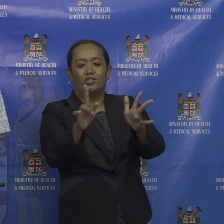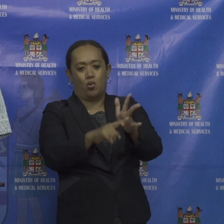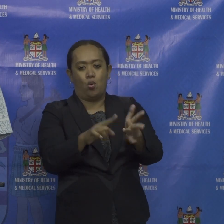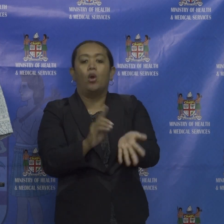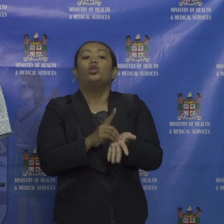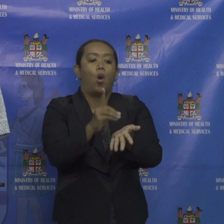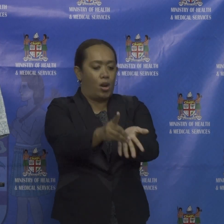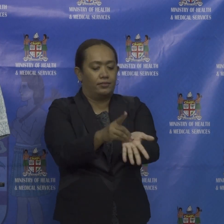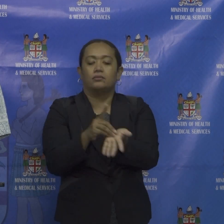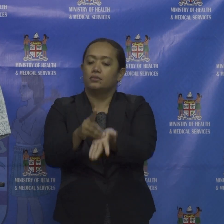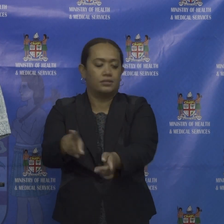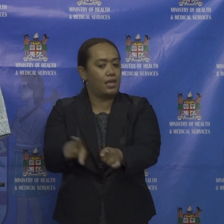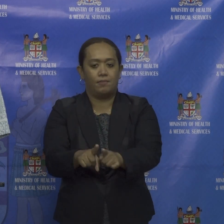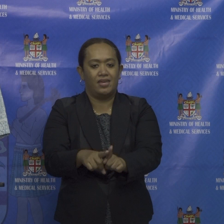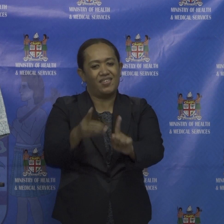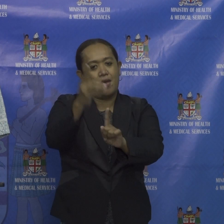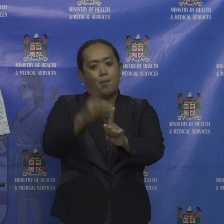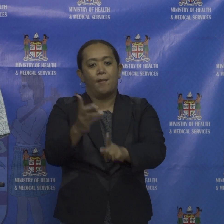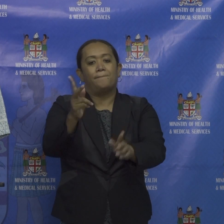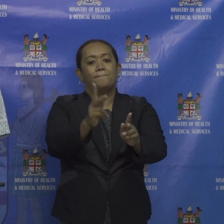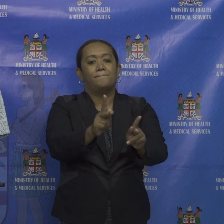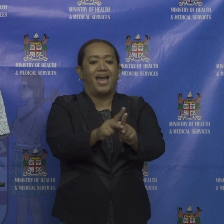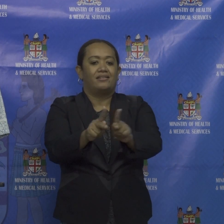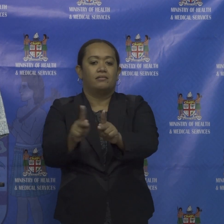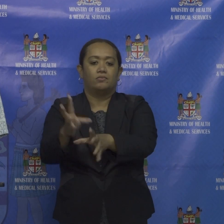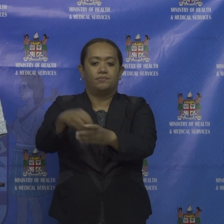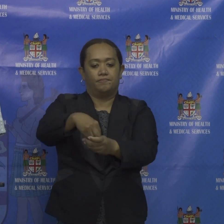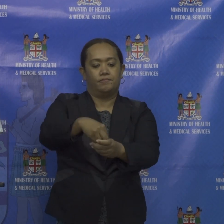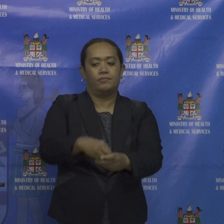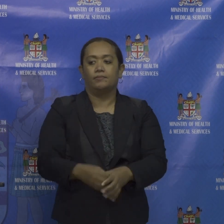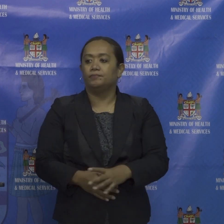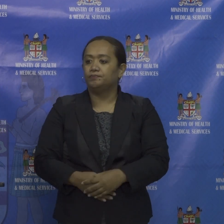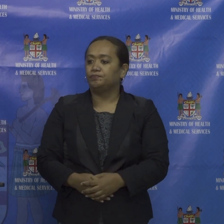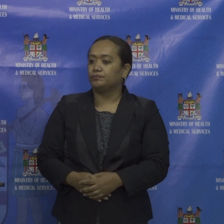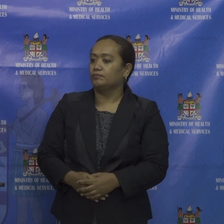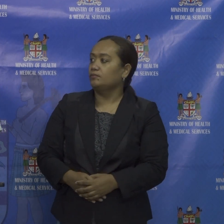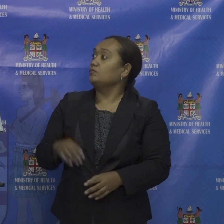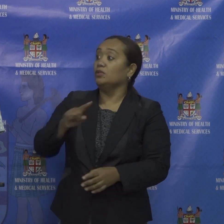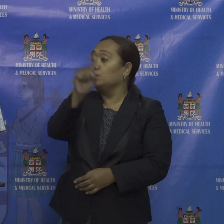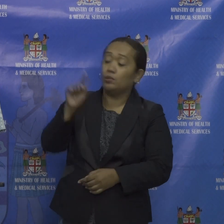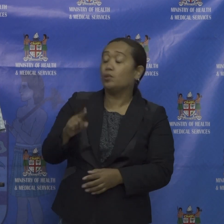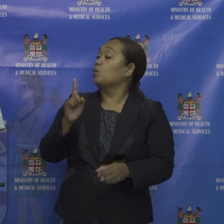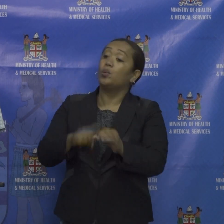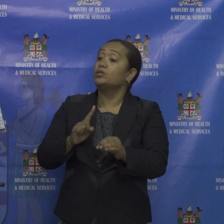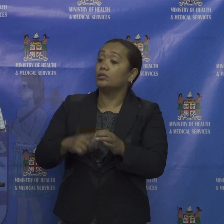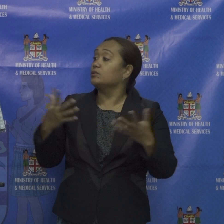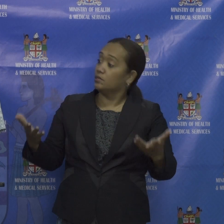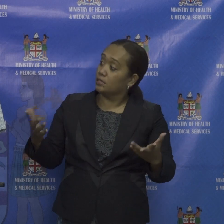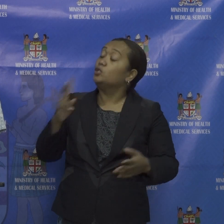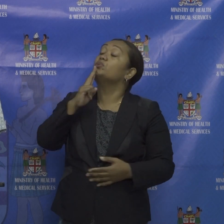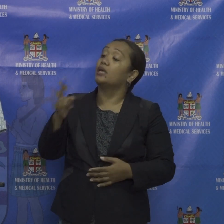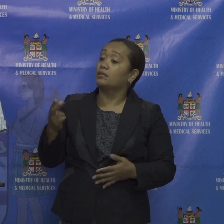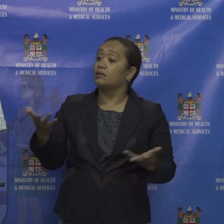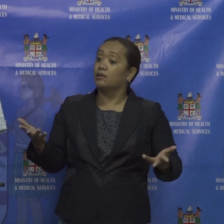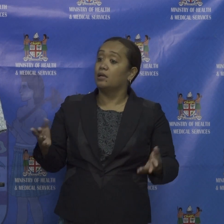donors and all the other development partners who are currently in Fiji. So I guess, Dr. Ali, the question I was asking was, as you said,